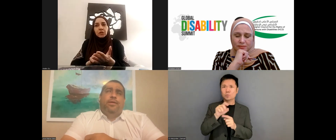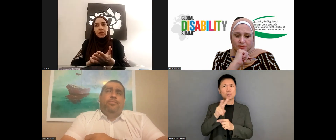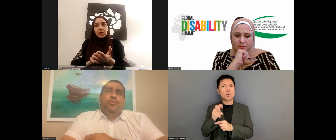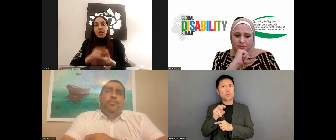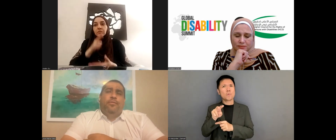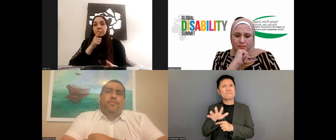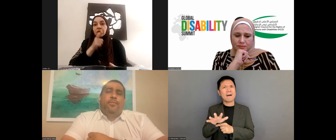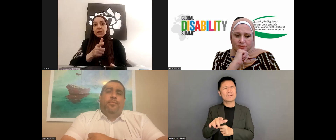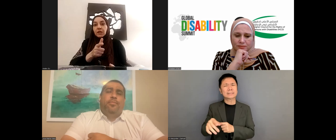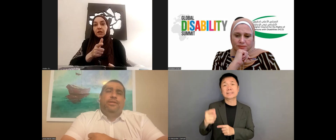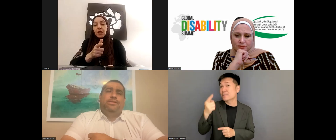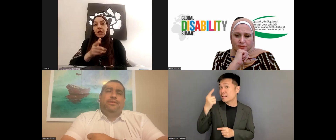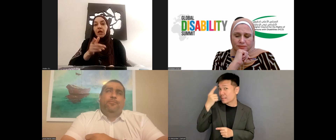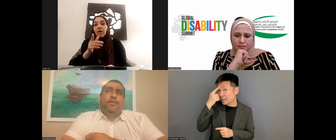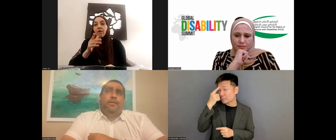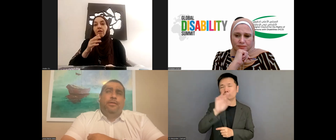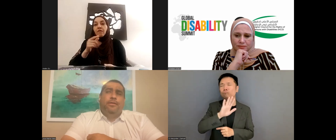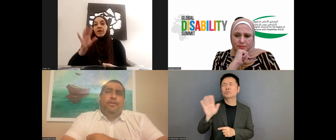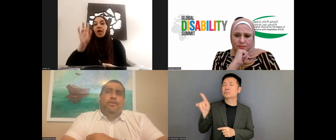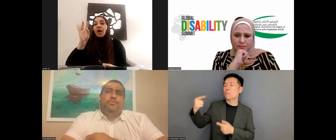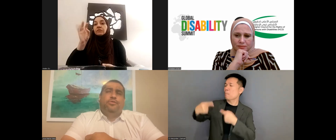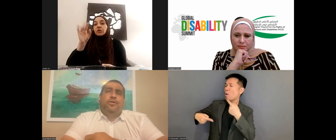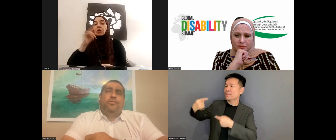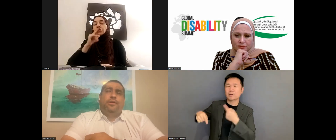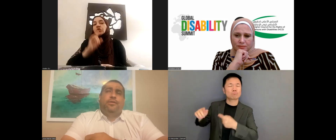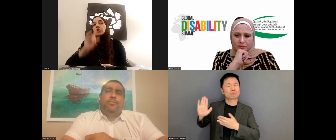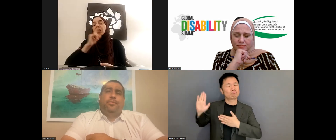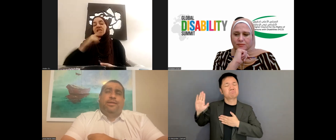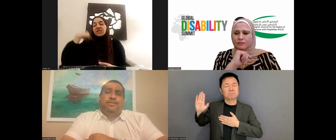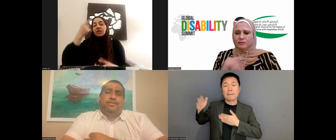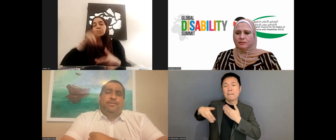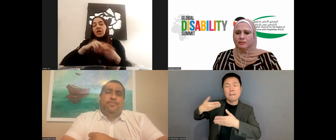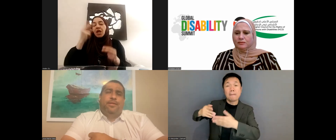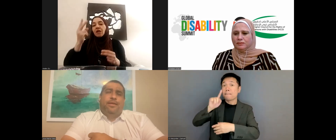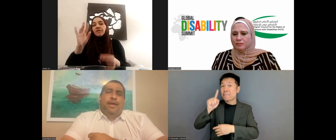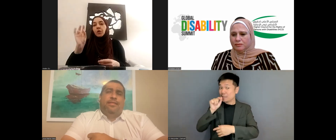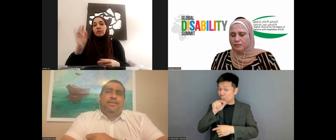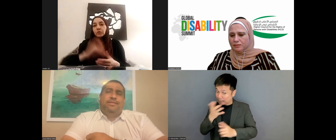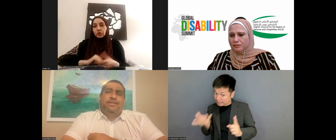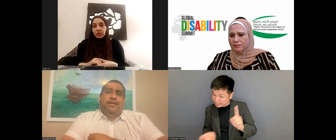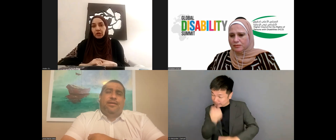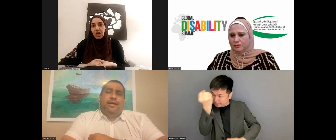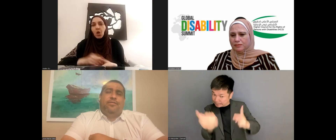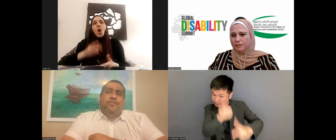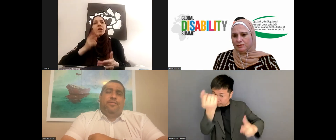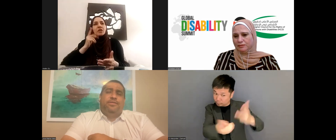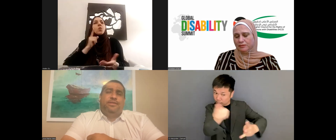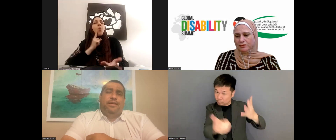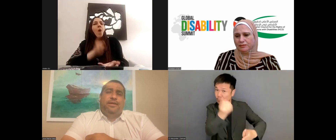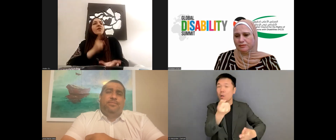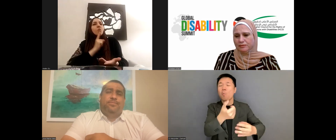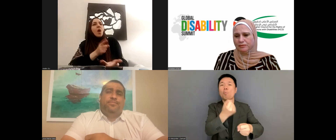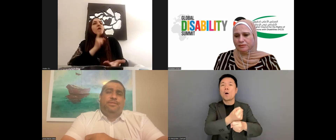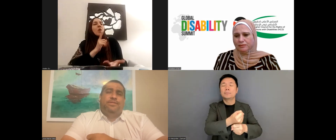We want to move from political will to concrete compromises. And this is our kind of